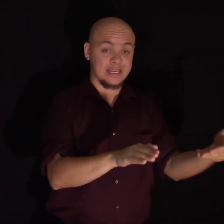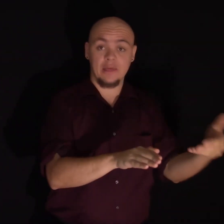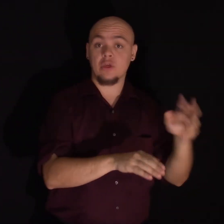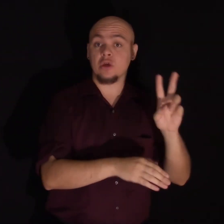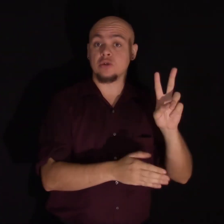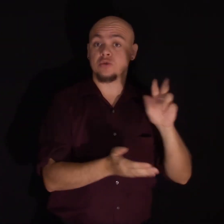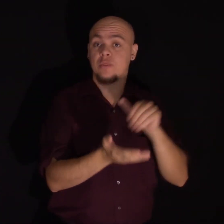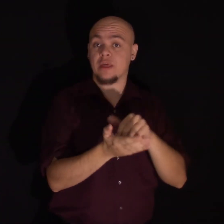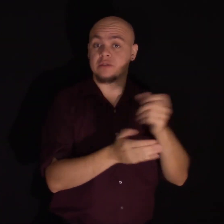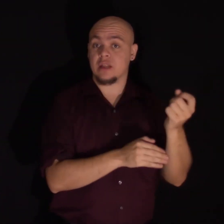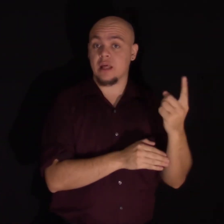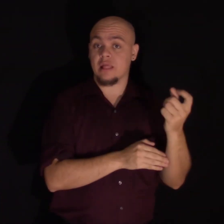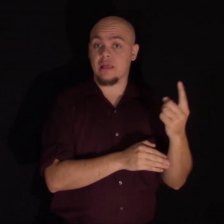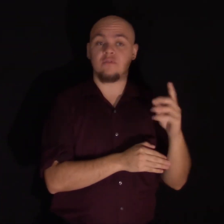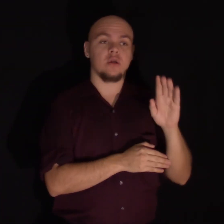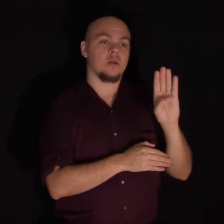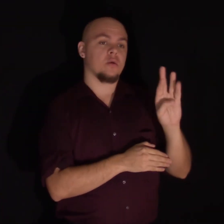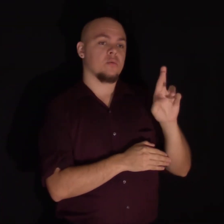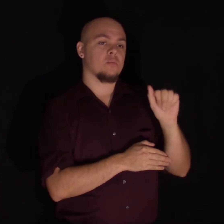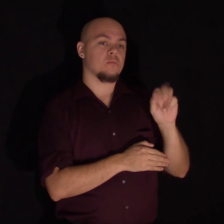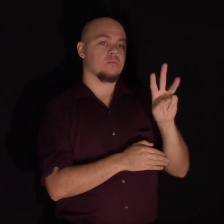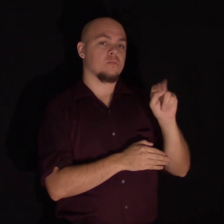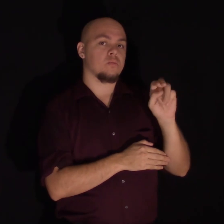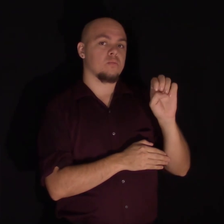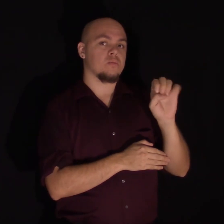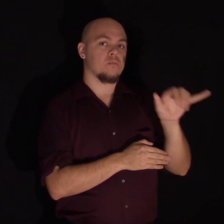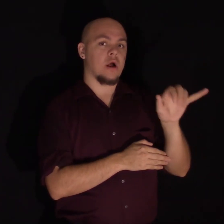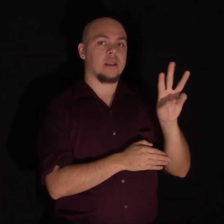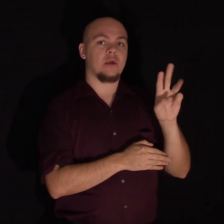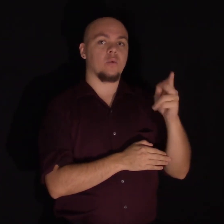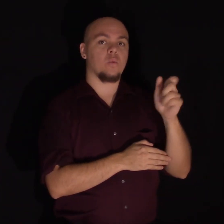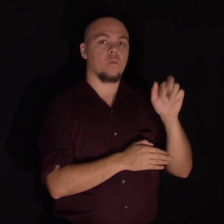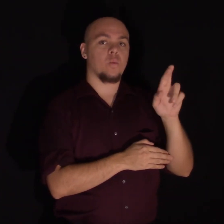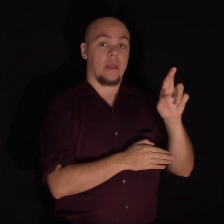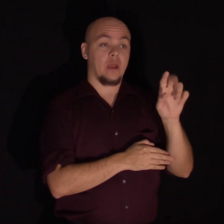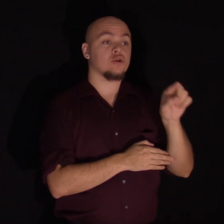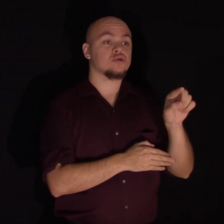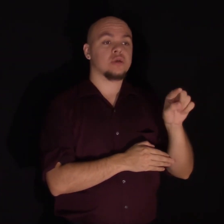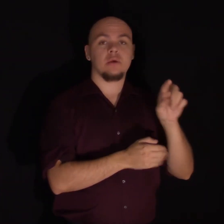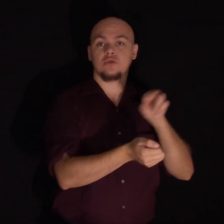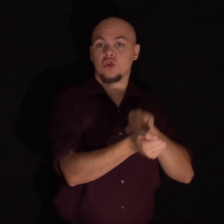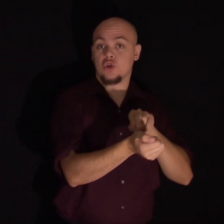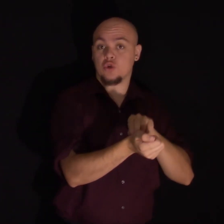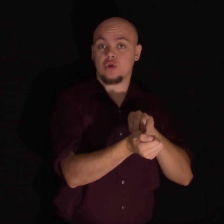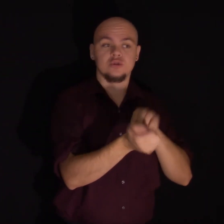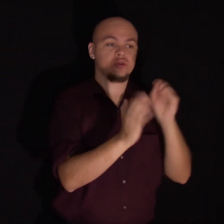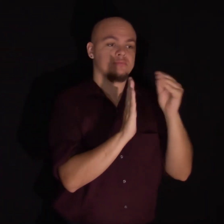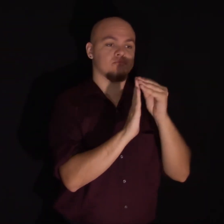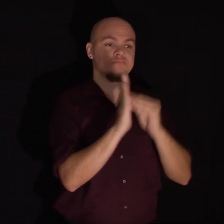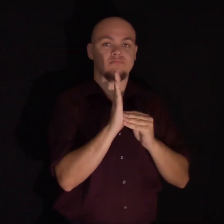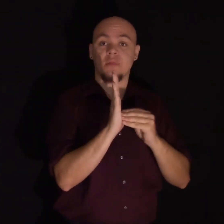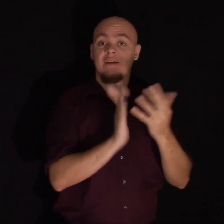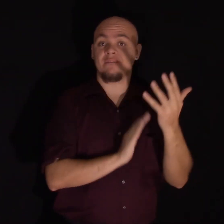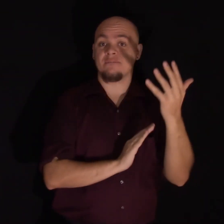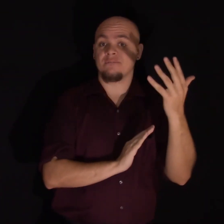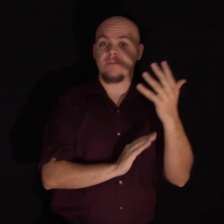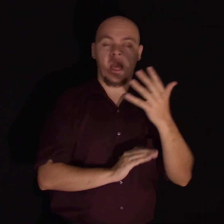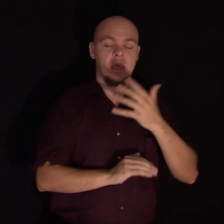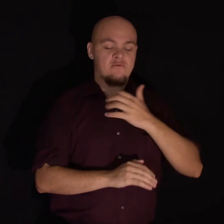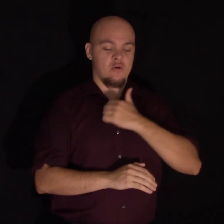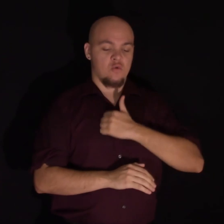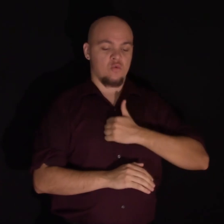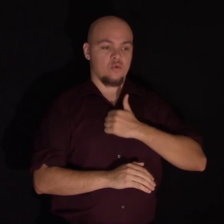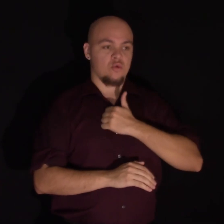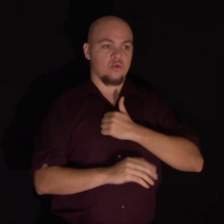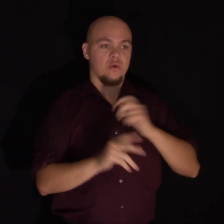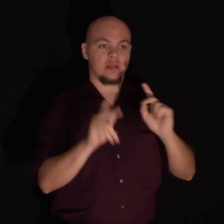2011, Bronnie Ware published a book about her time as a palliative care nurse. She documented the 5 biggest regrets of people on